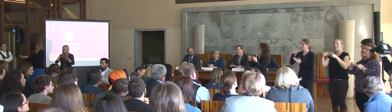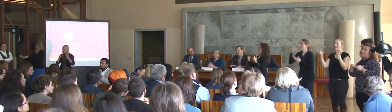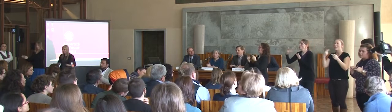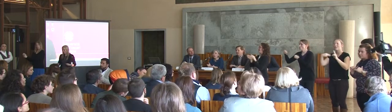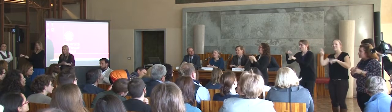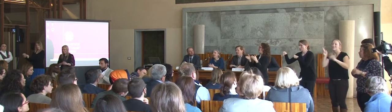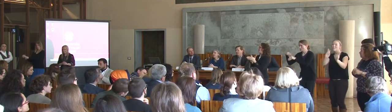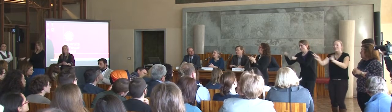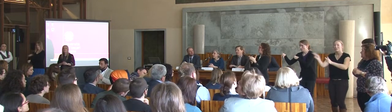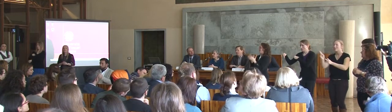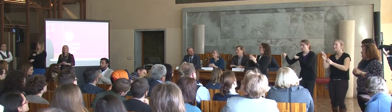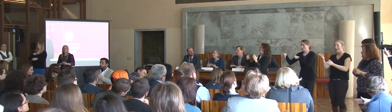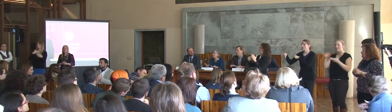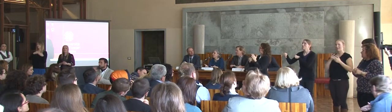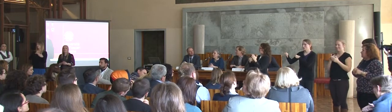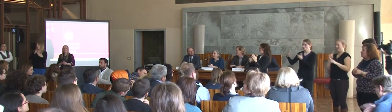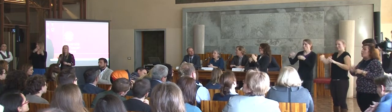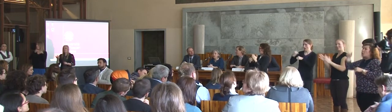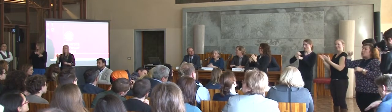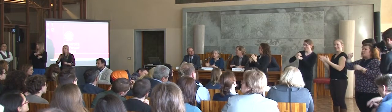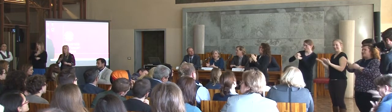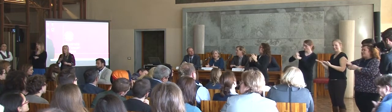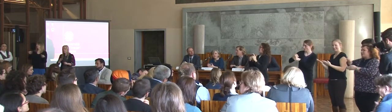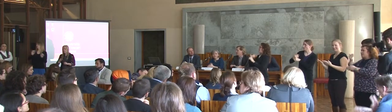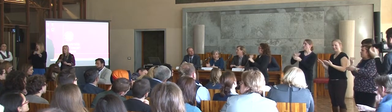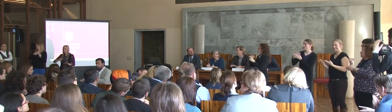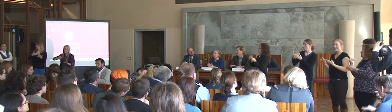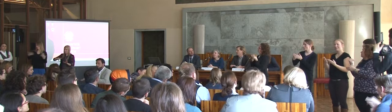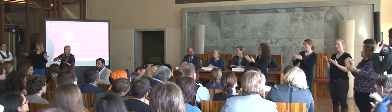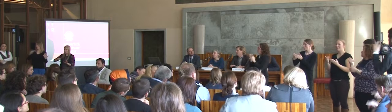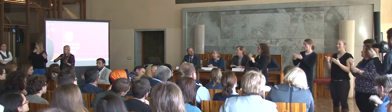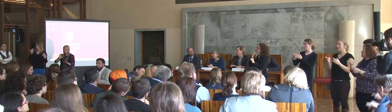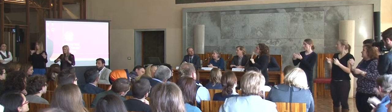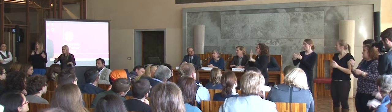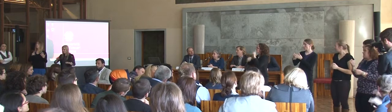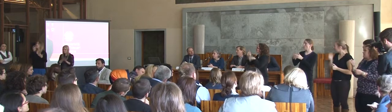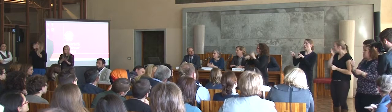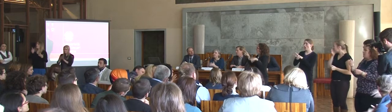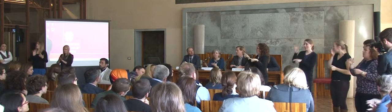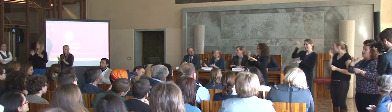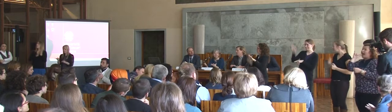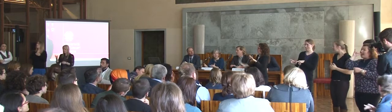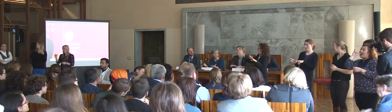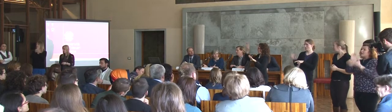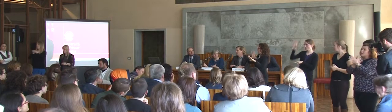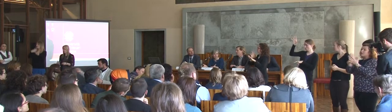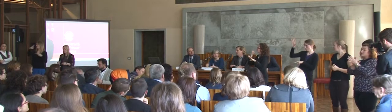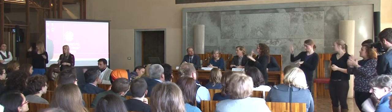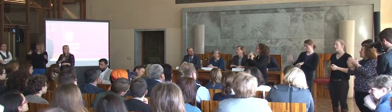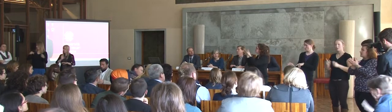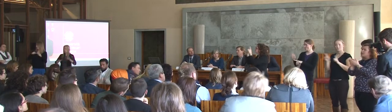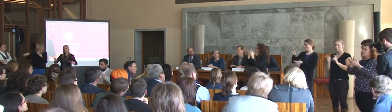And there is work done, for example, on the regional variants of Italian Sign Language. There is still a